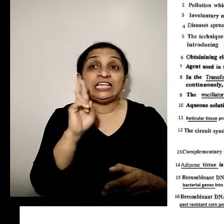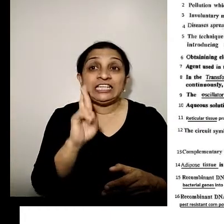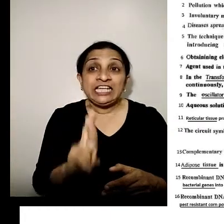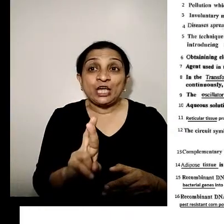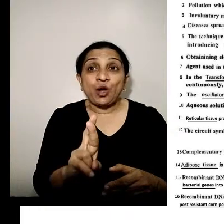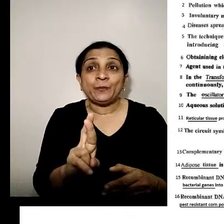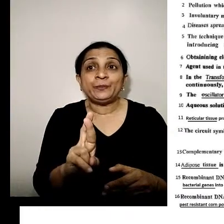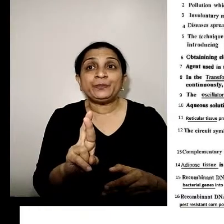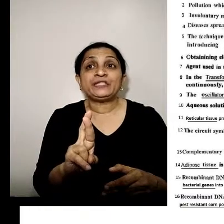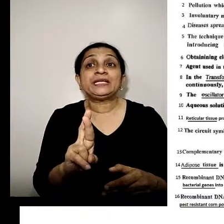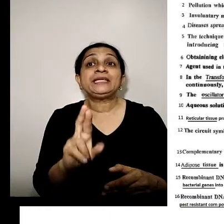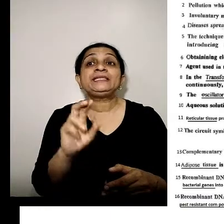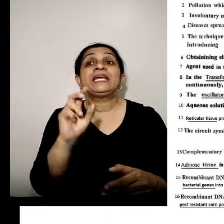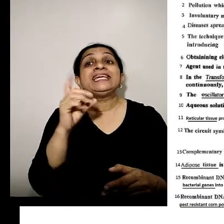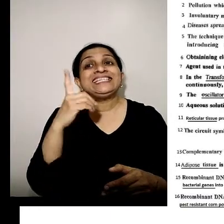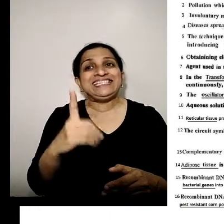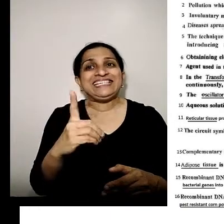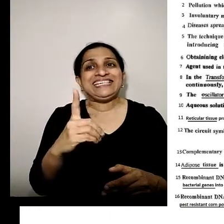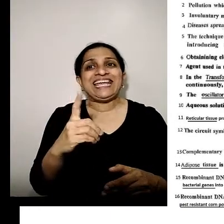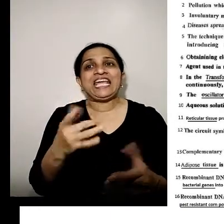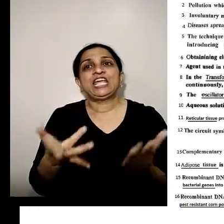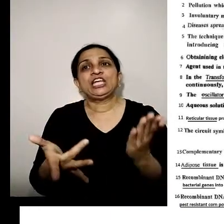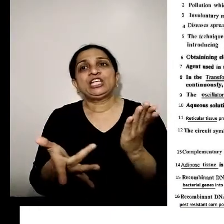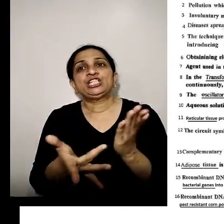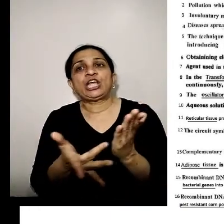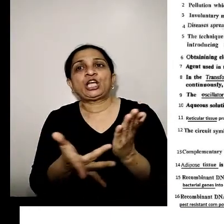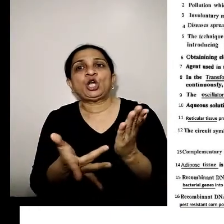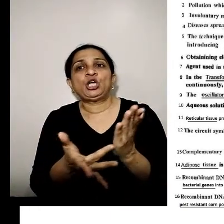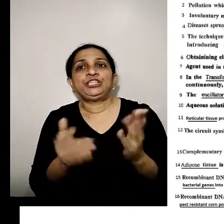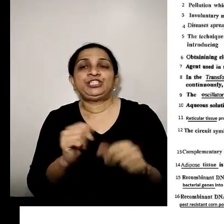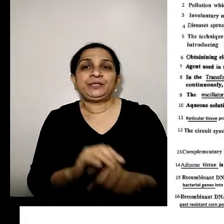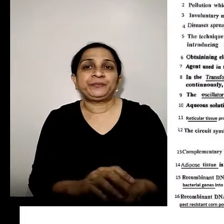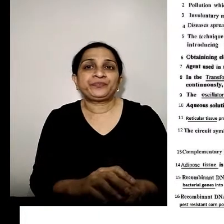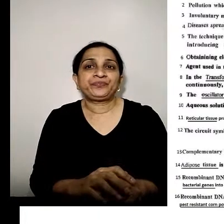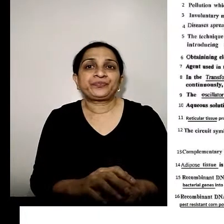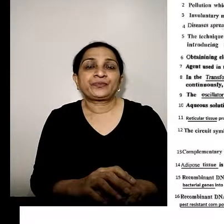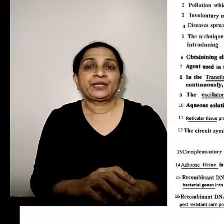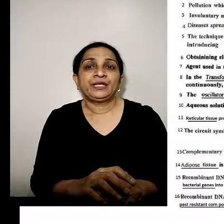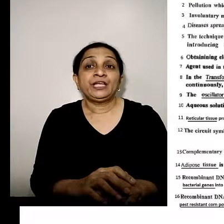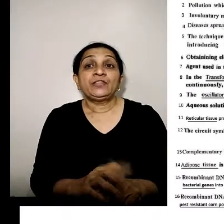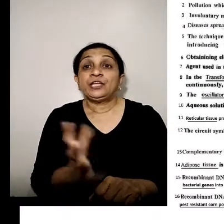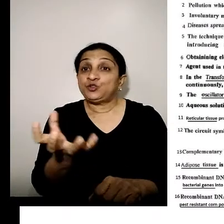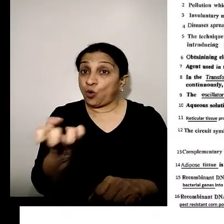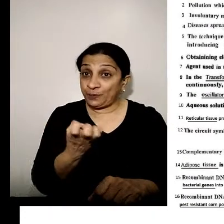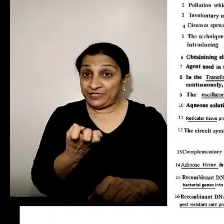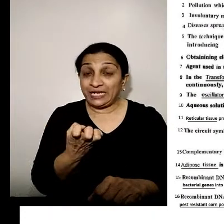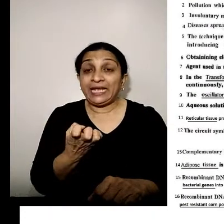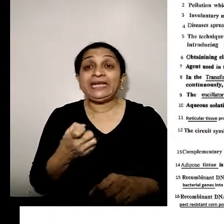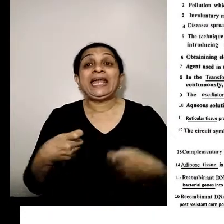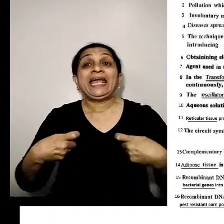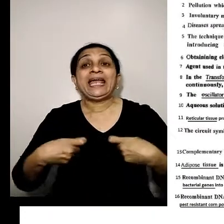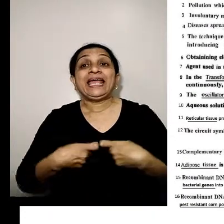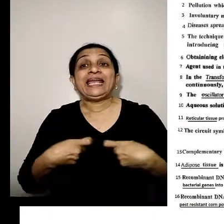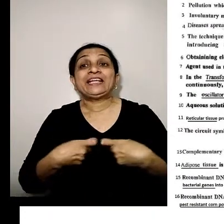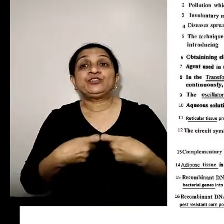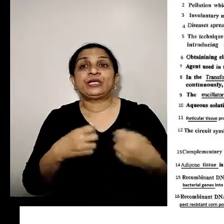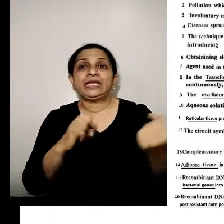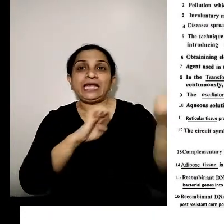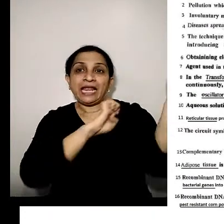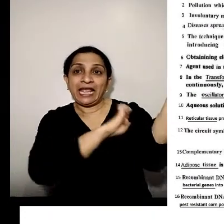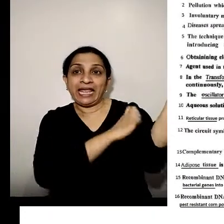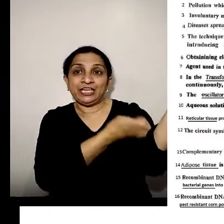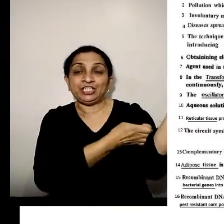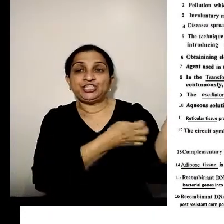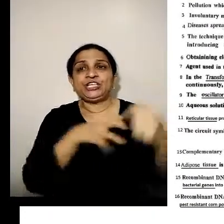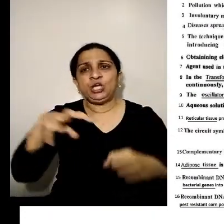called recombinant DNA technology. Then to obtain